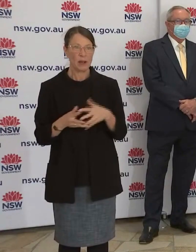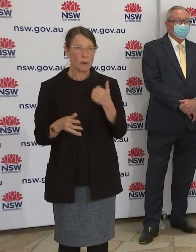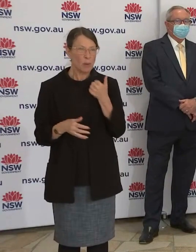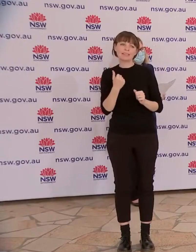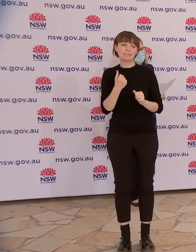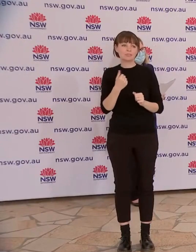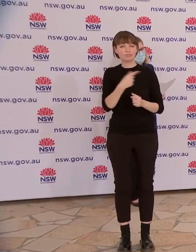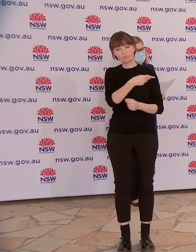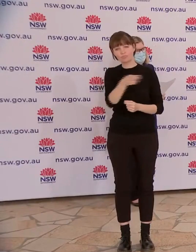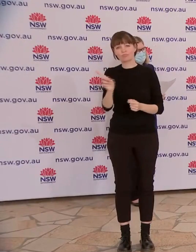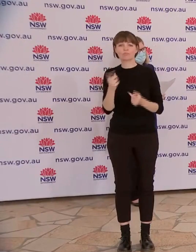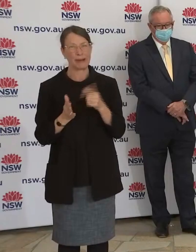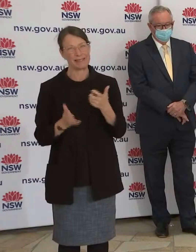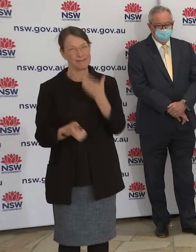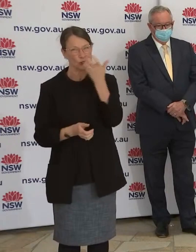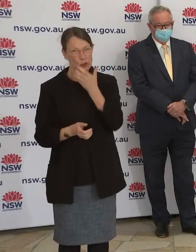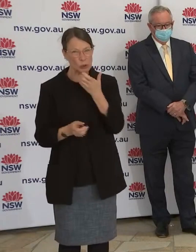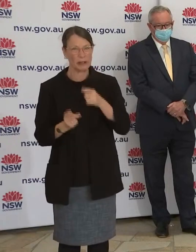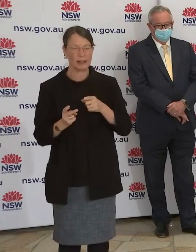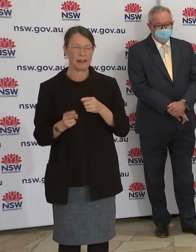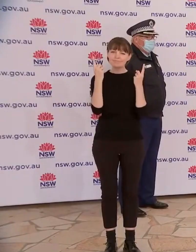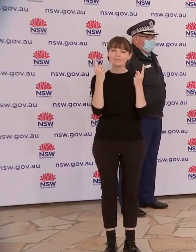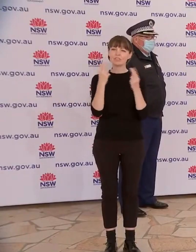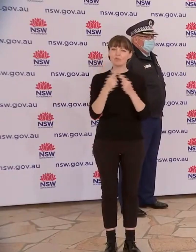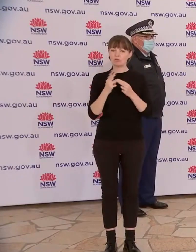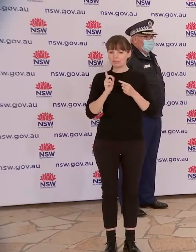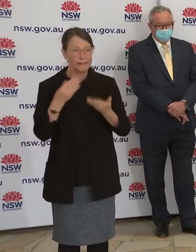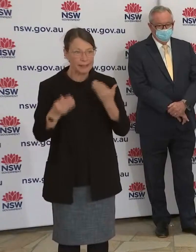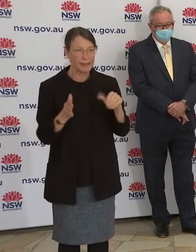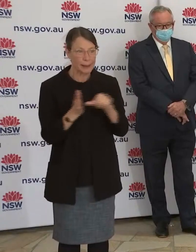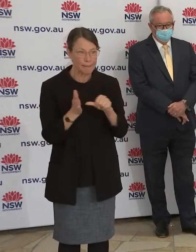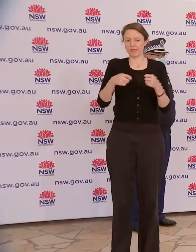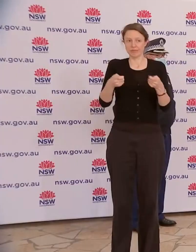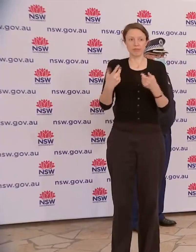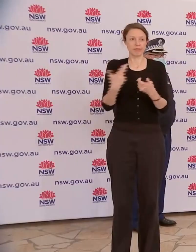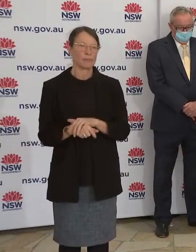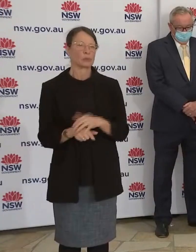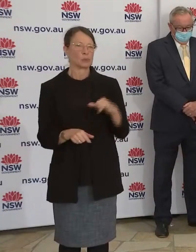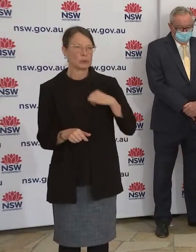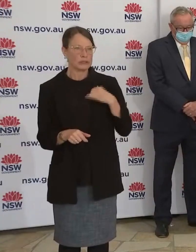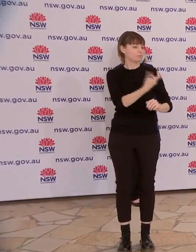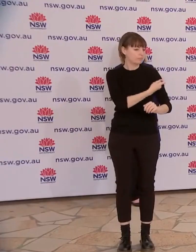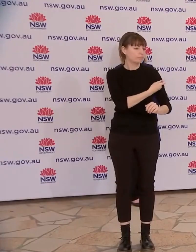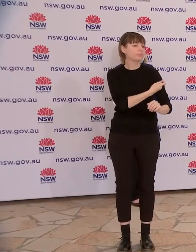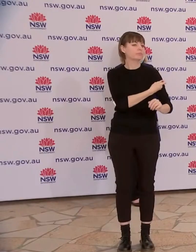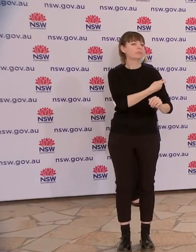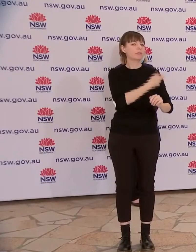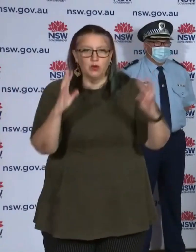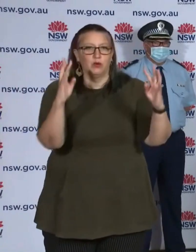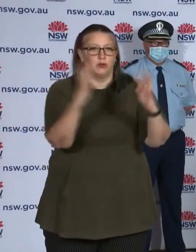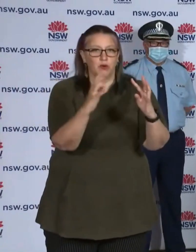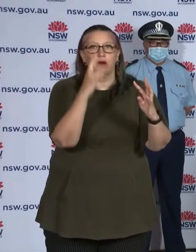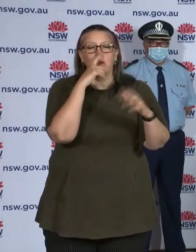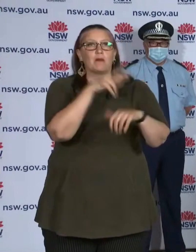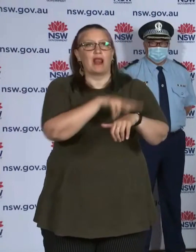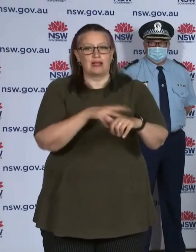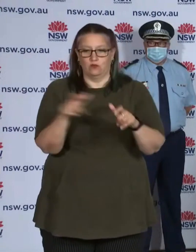no. Please no. Please no. Please no. Please no. Please no. Please no. Please